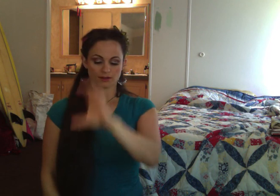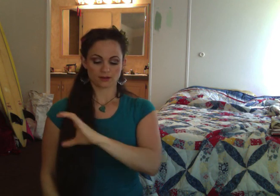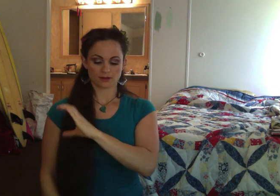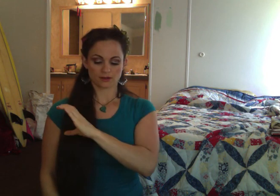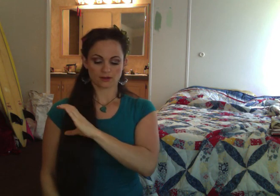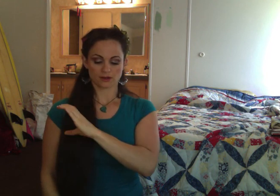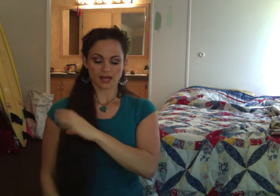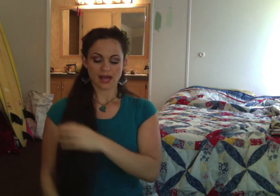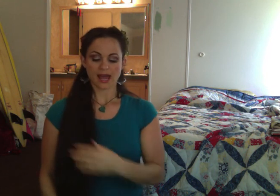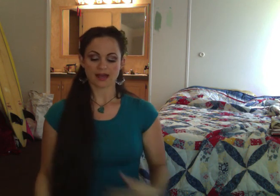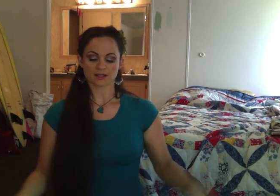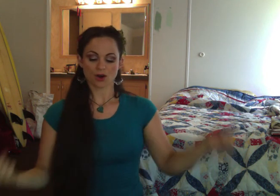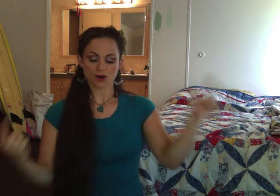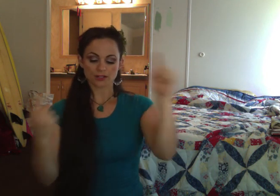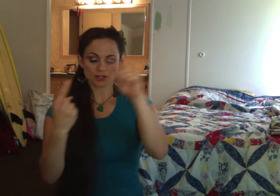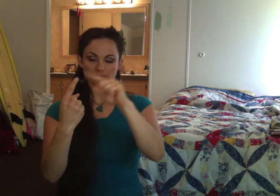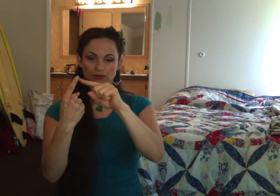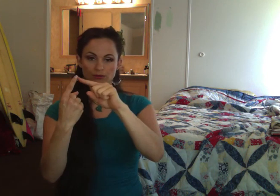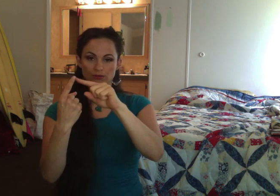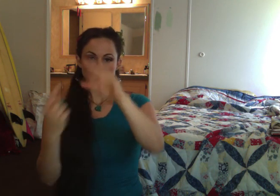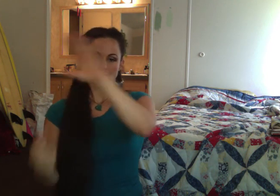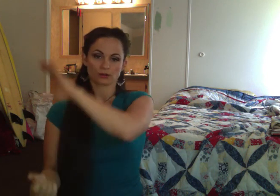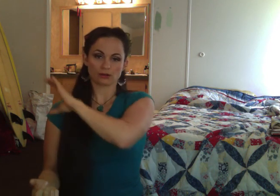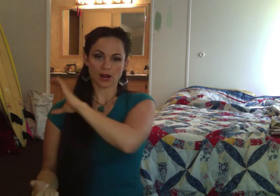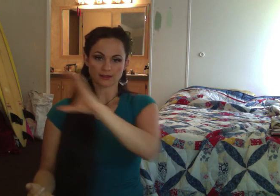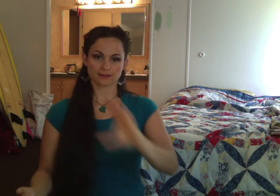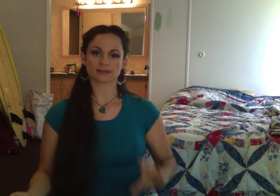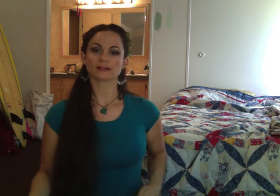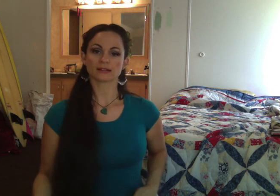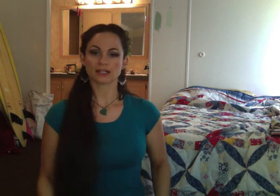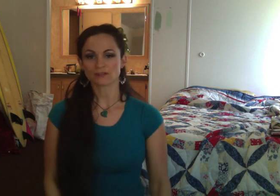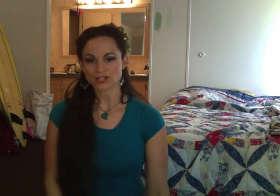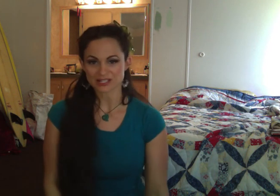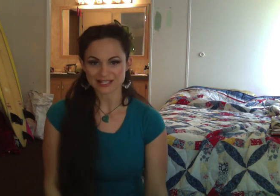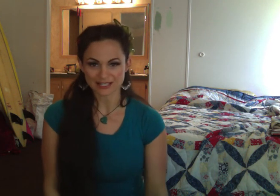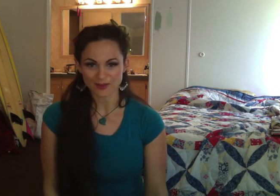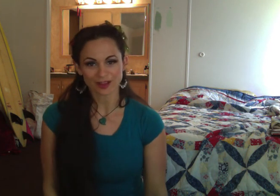as unto Christ. Ephesians 6:5.